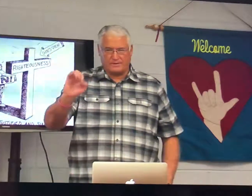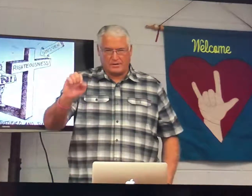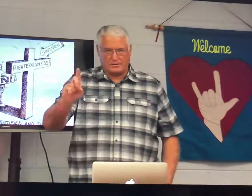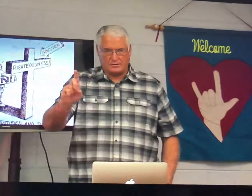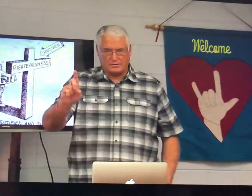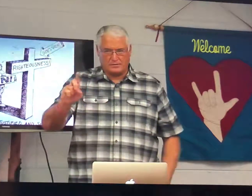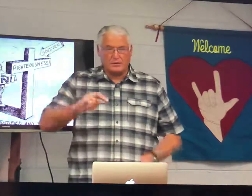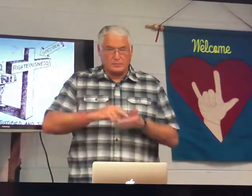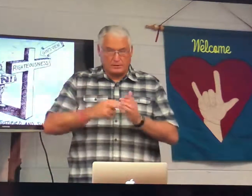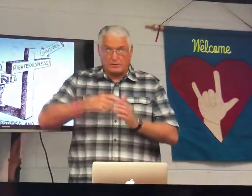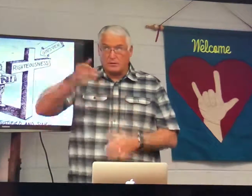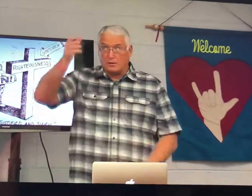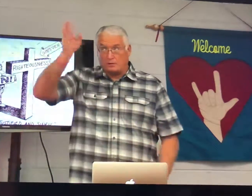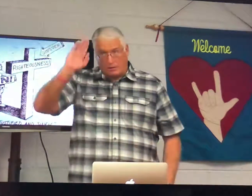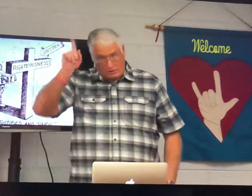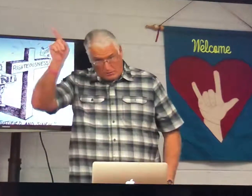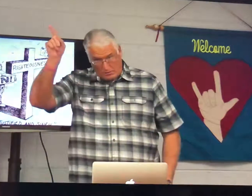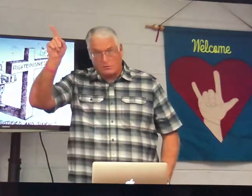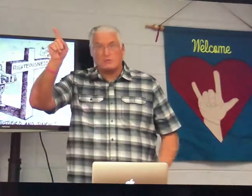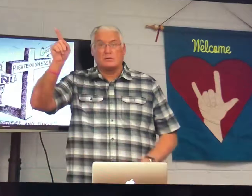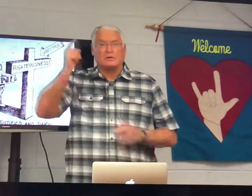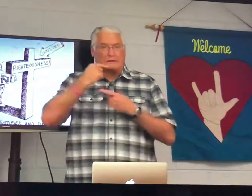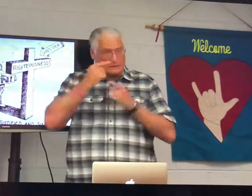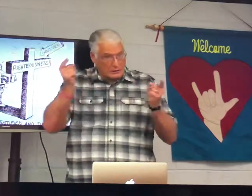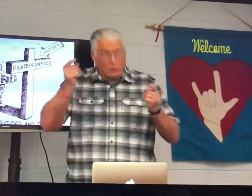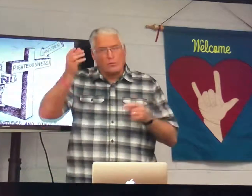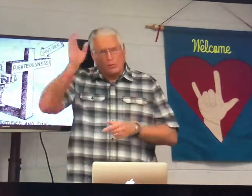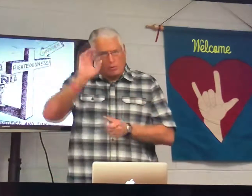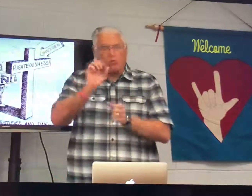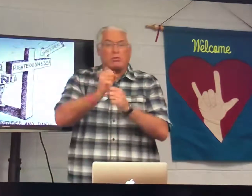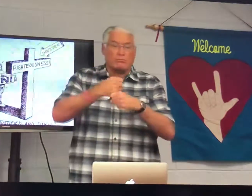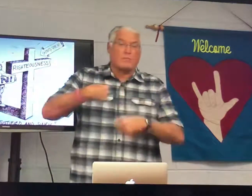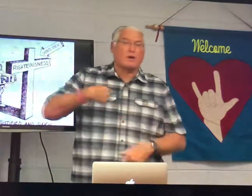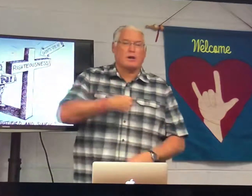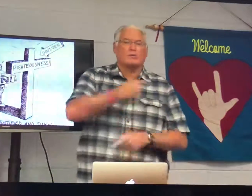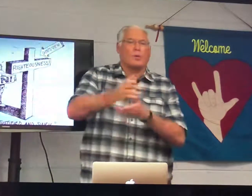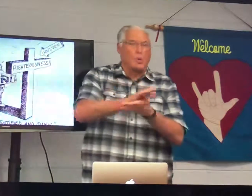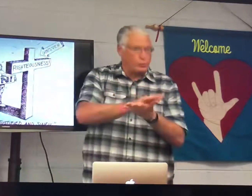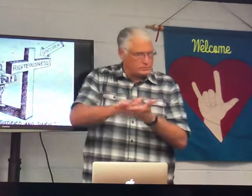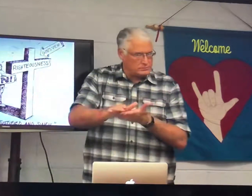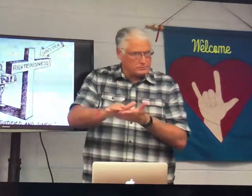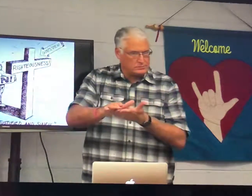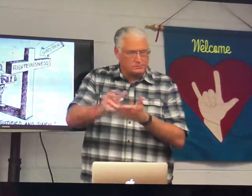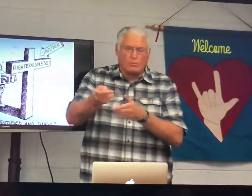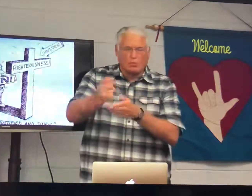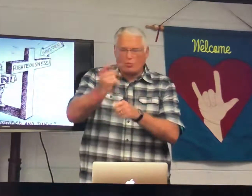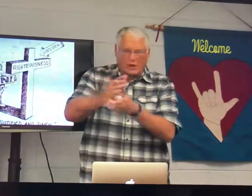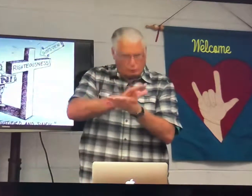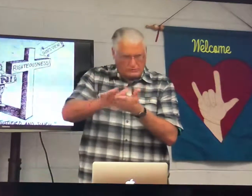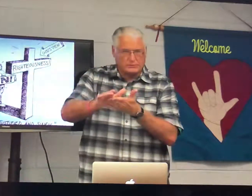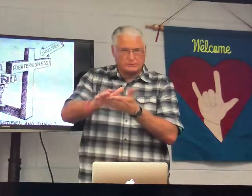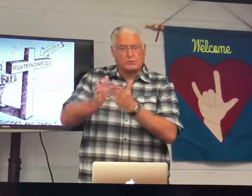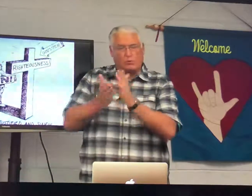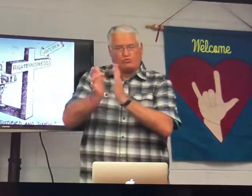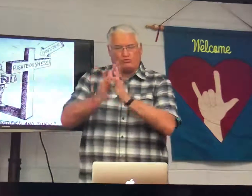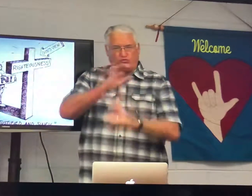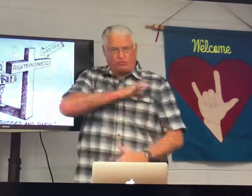Now, if you got a life, you got a Swiffer. I'm here at Checkers and Rallies. They just dropped a new peach